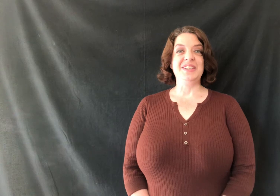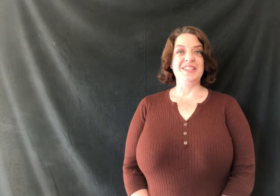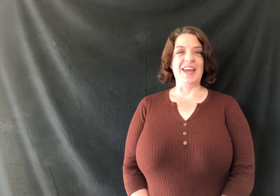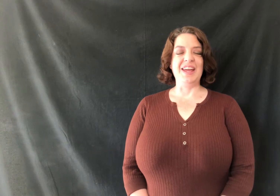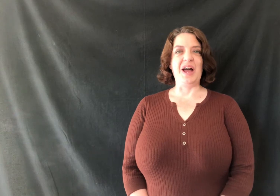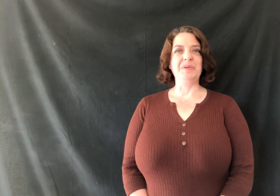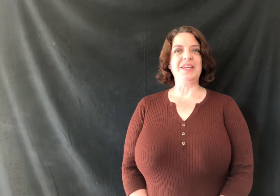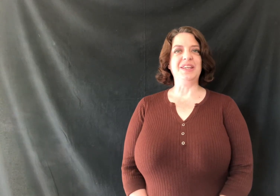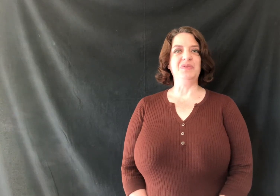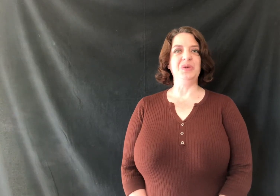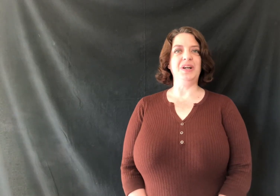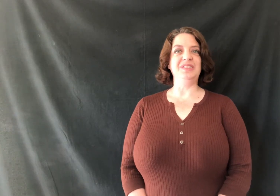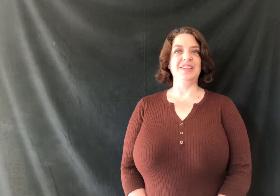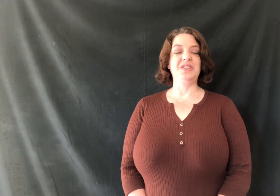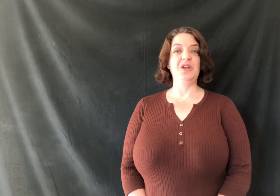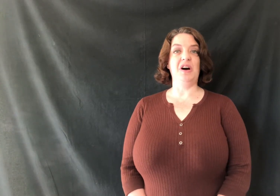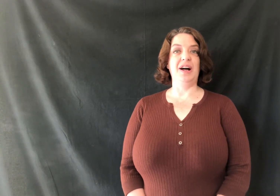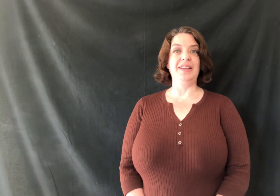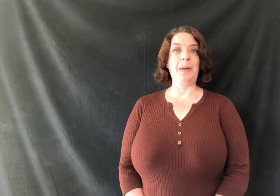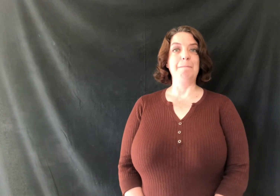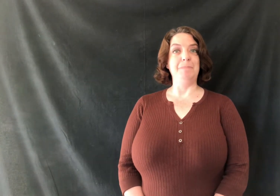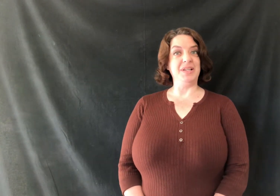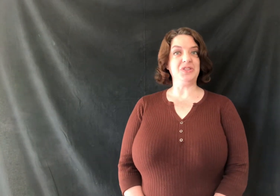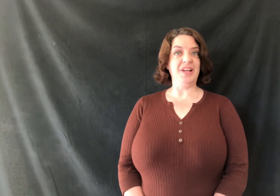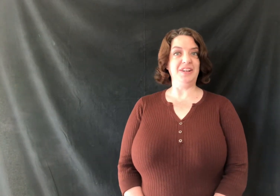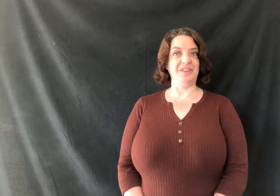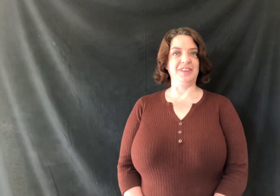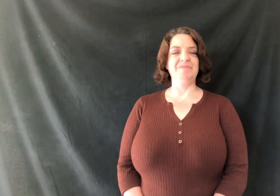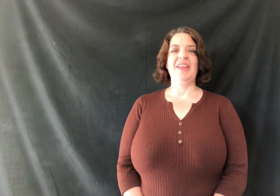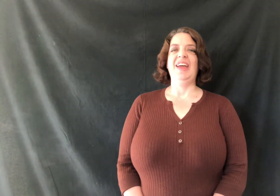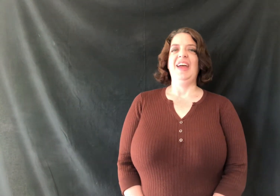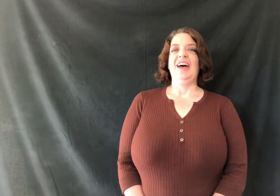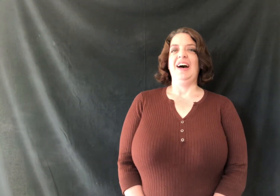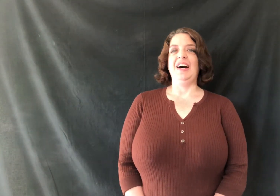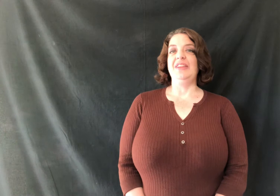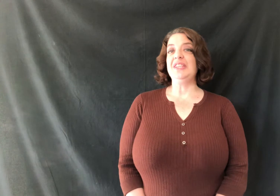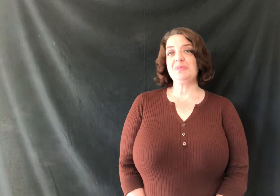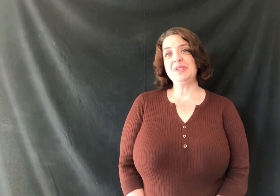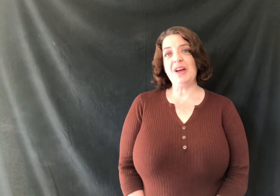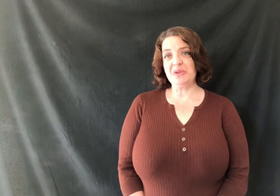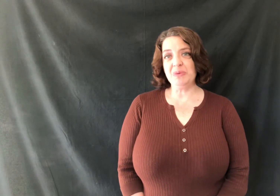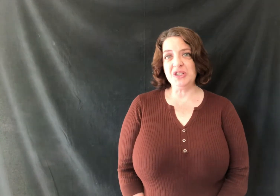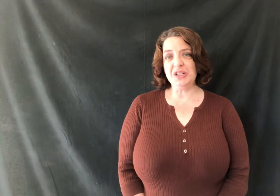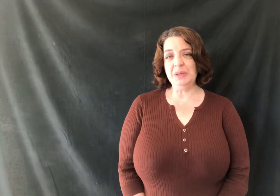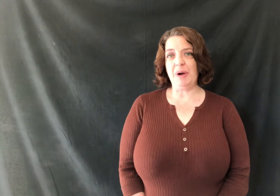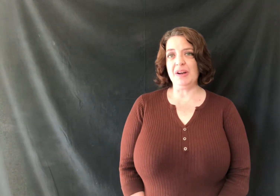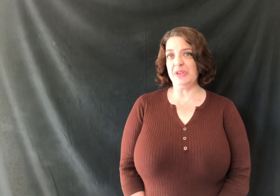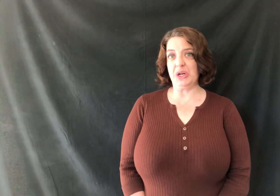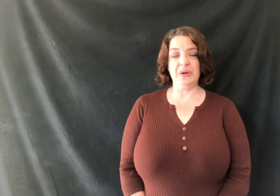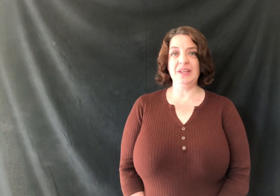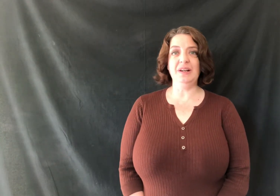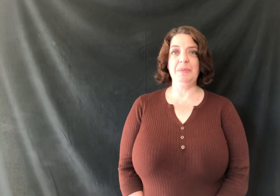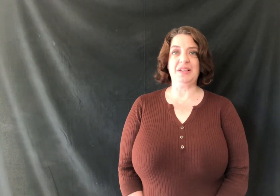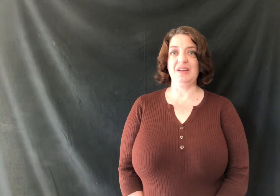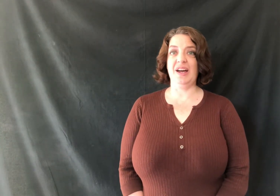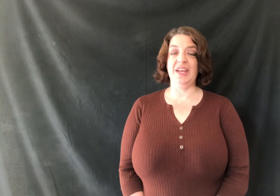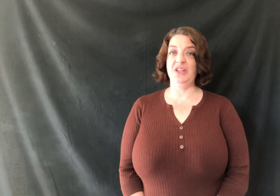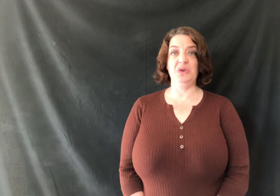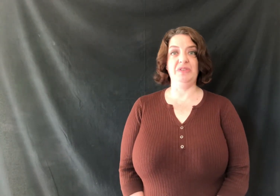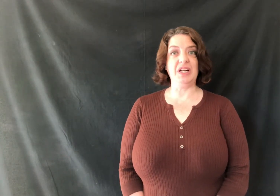Today, I'm going to give you a lesson on mental health. This was not originally part of the curriculum. It's not in your very